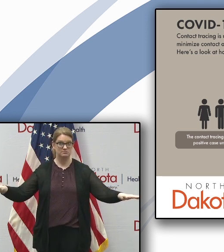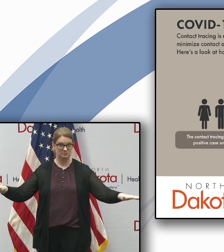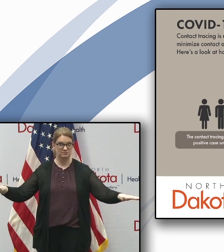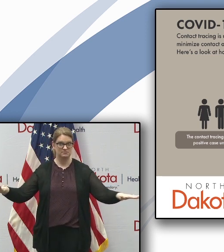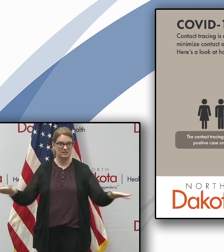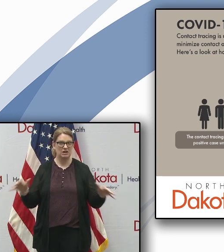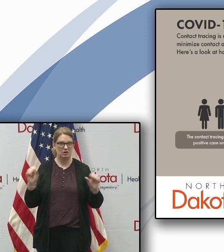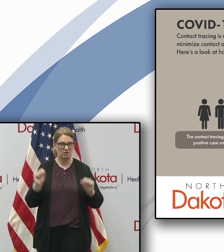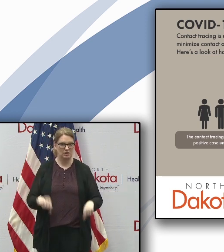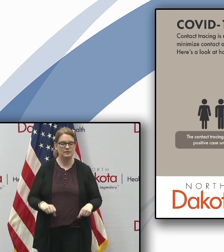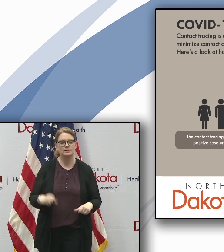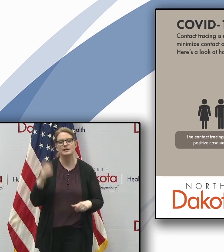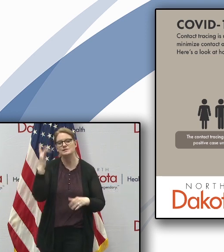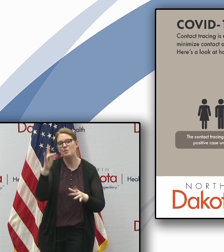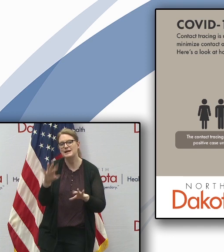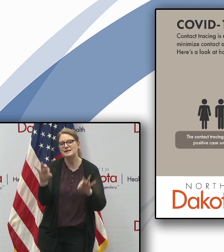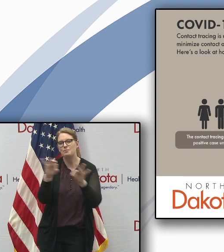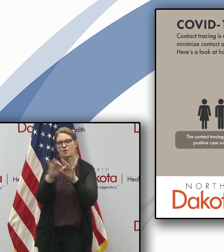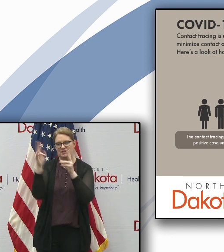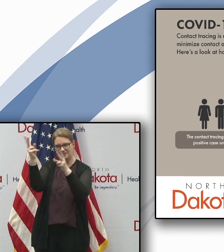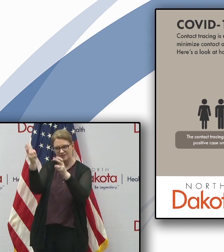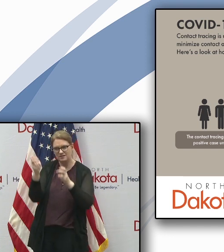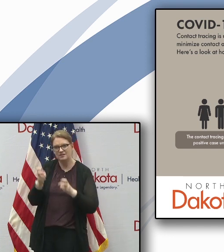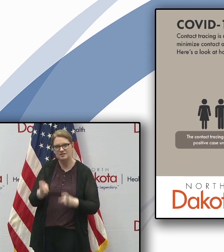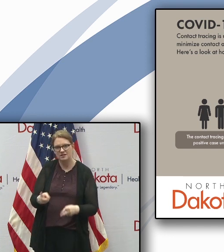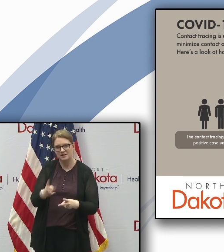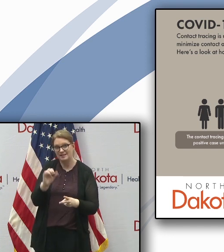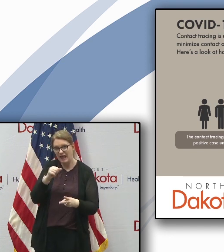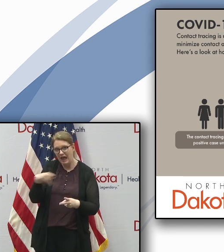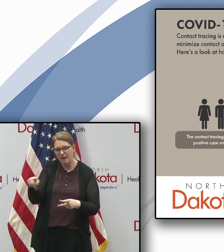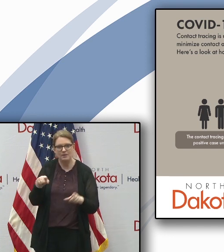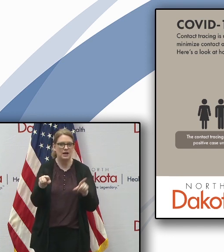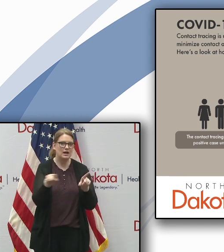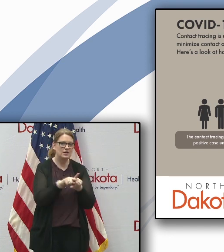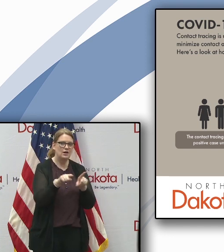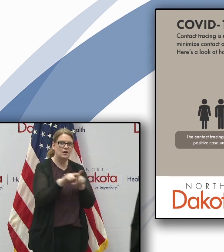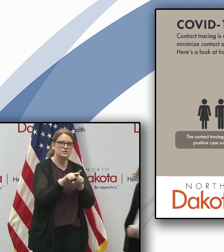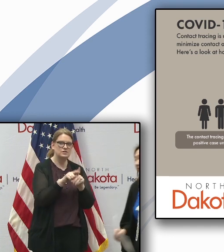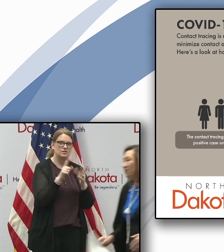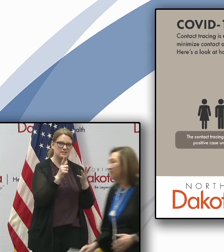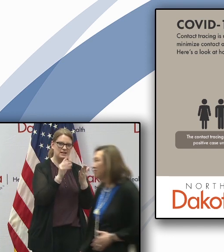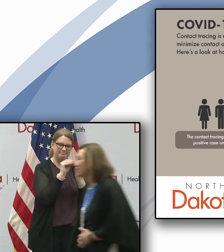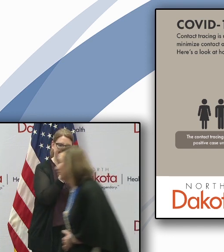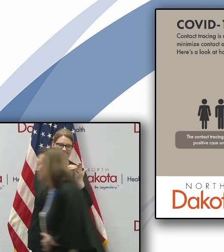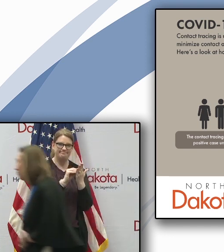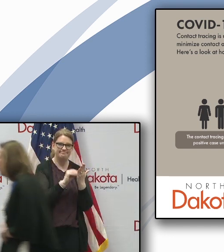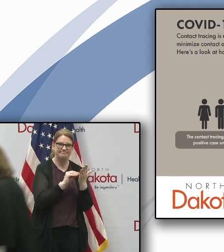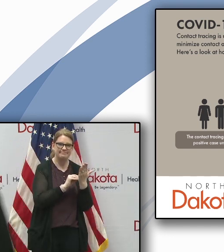you download the app and keep a record of your close contacts. Thank you.